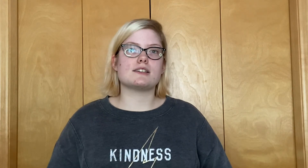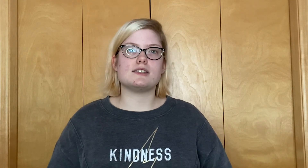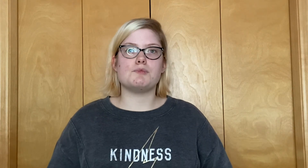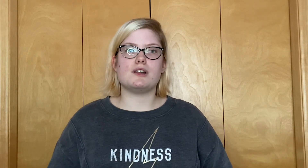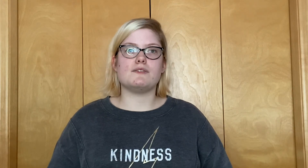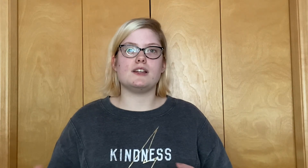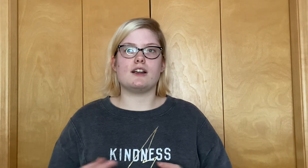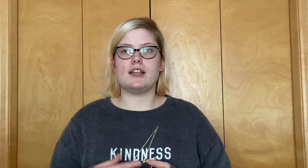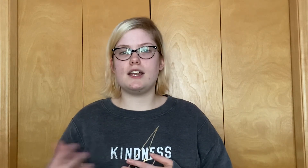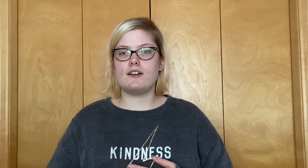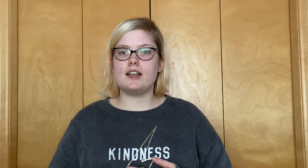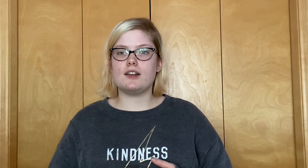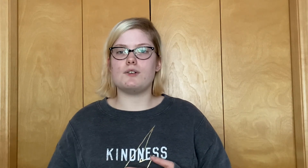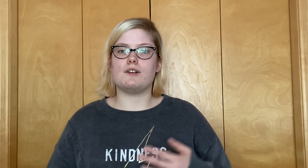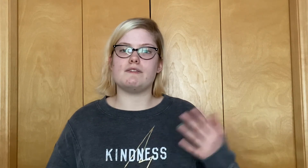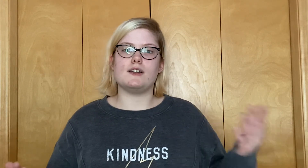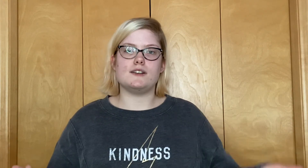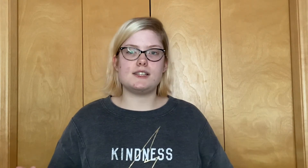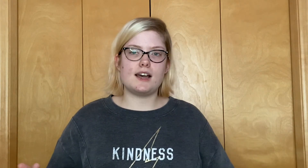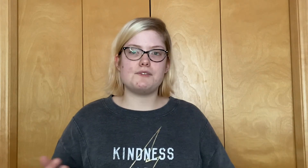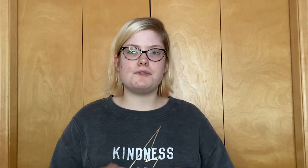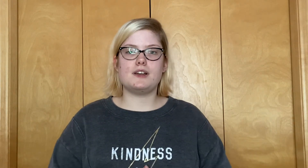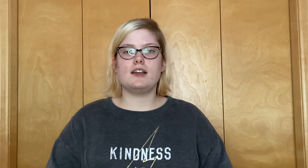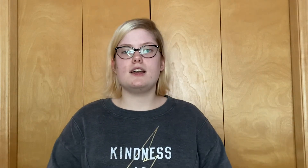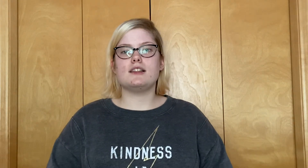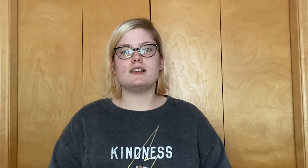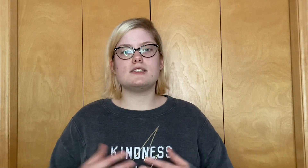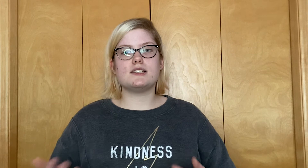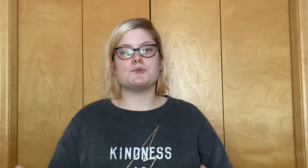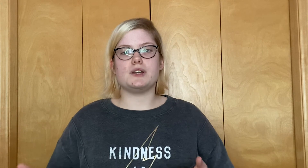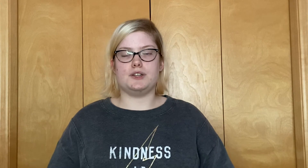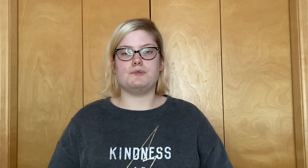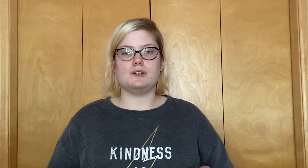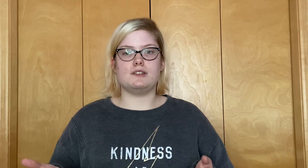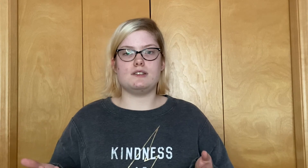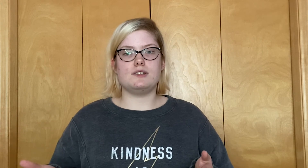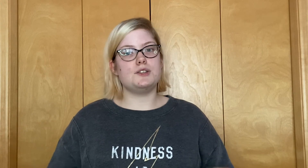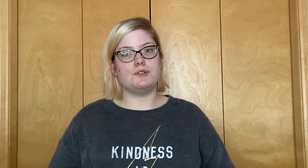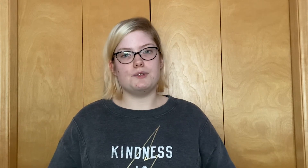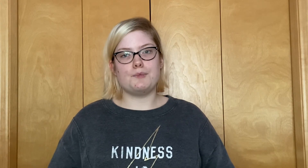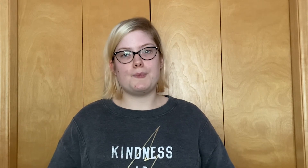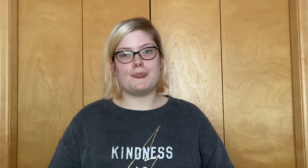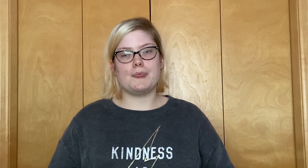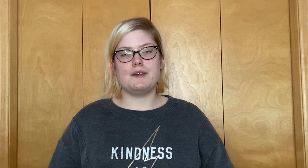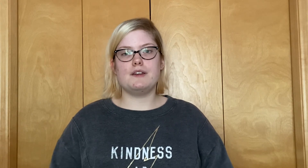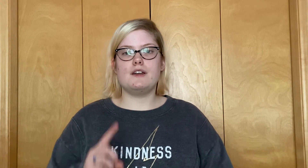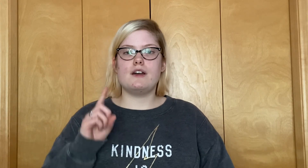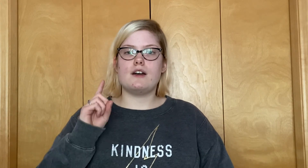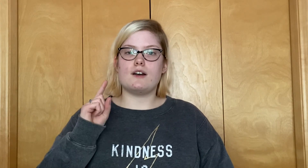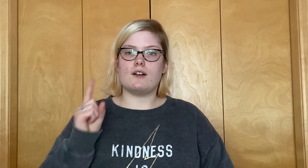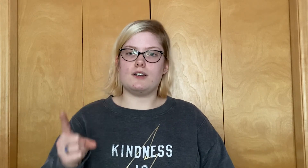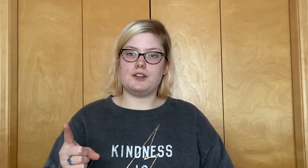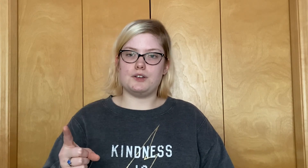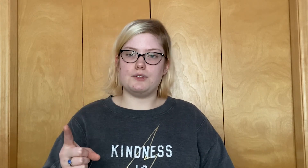someone if they're hearing or if they're deaf, this is what you would do. Are you